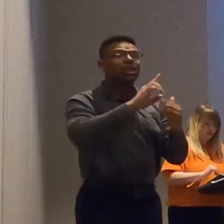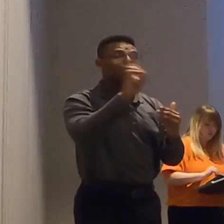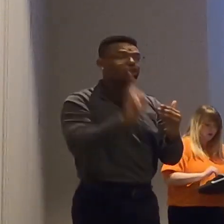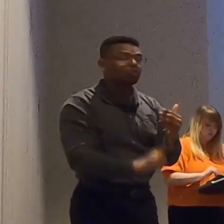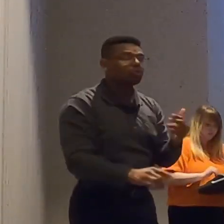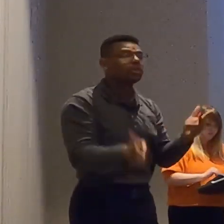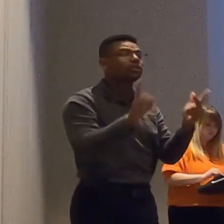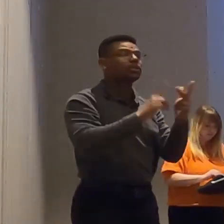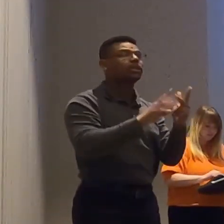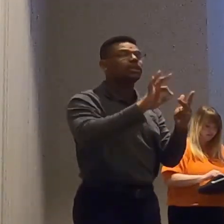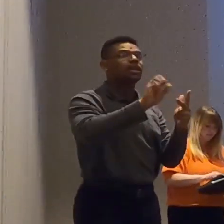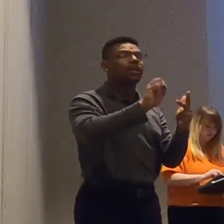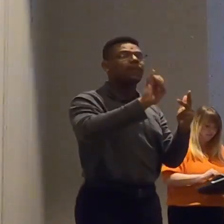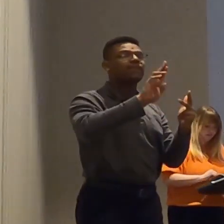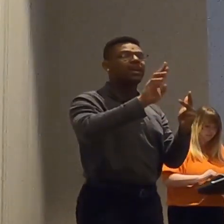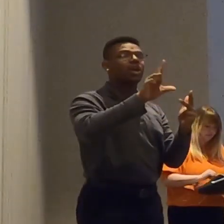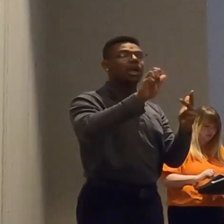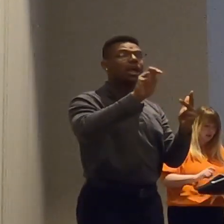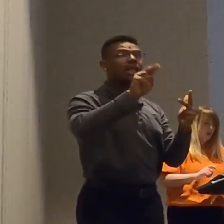City in Dearborn.